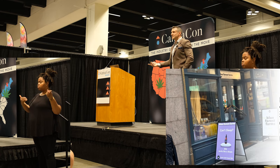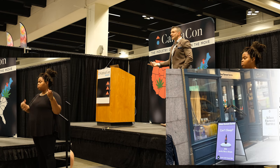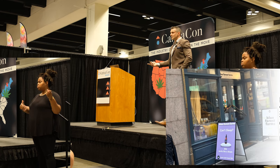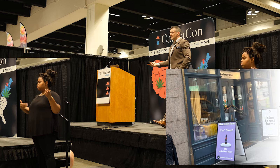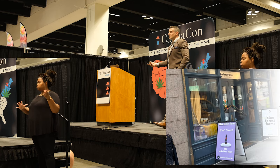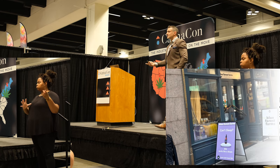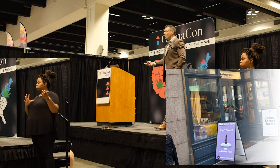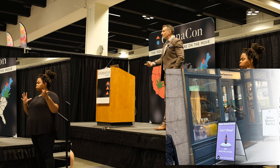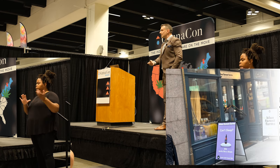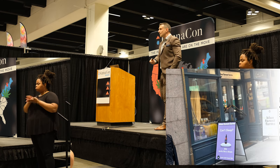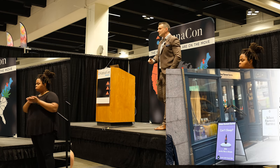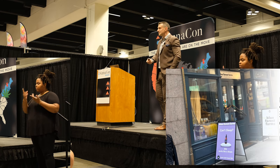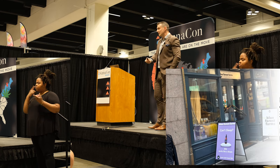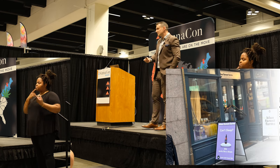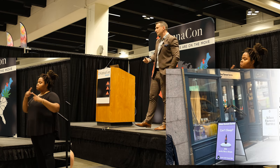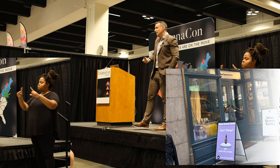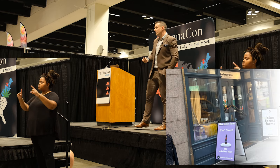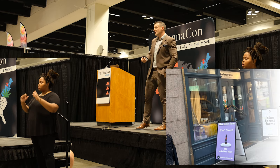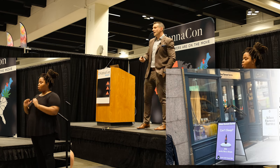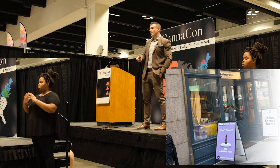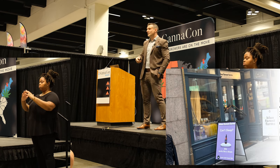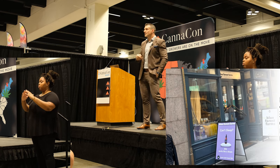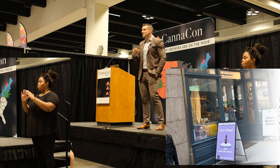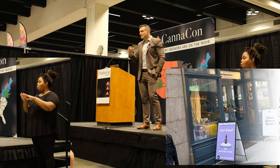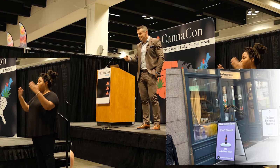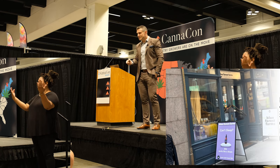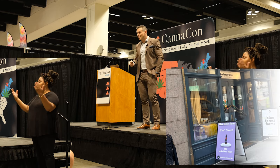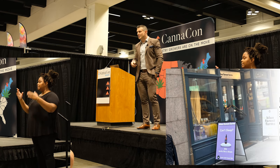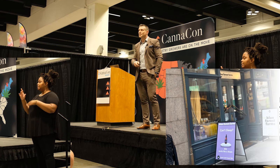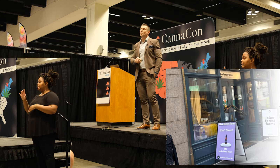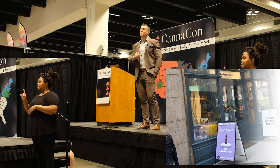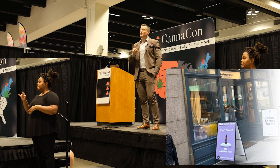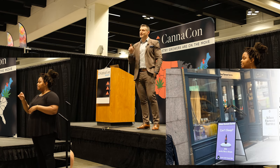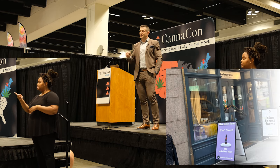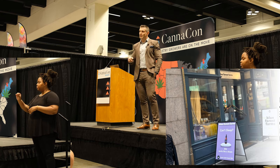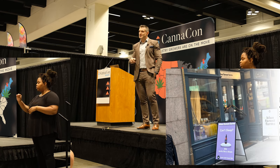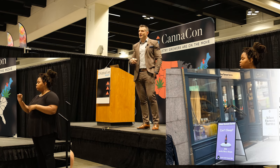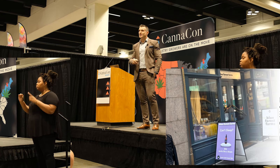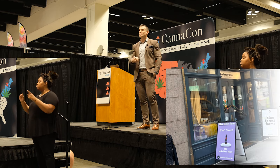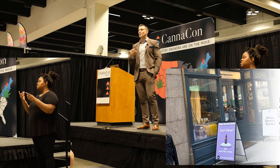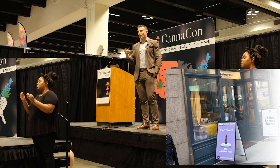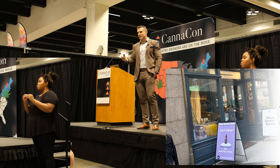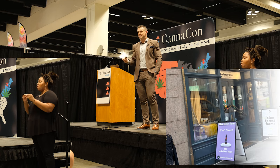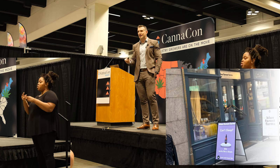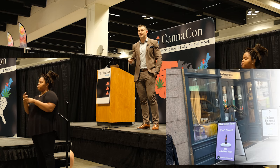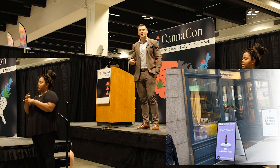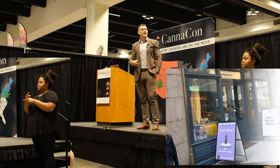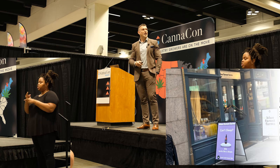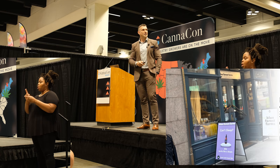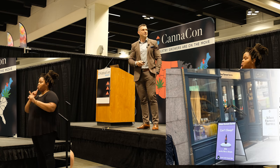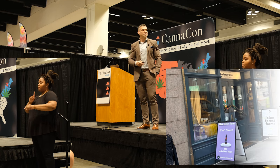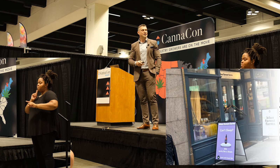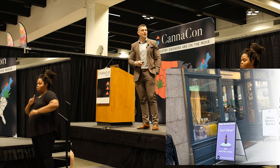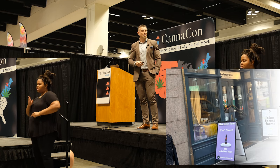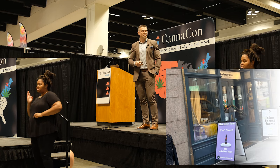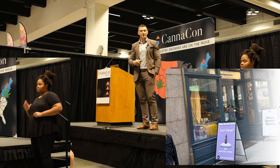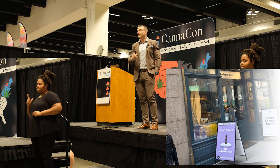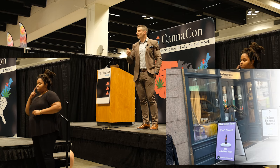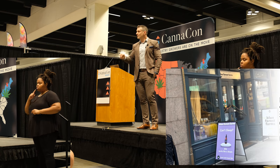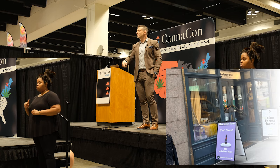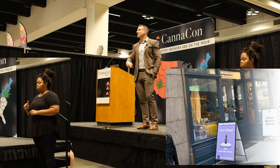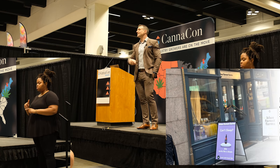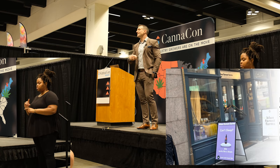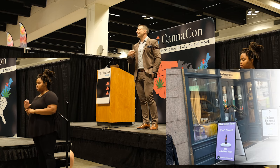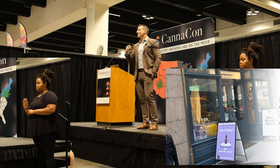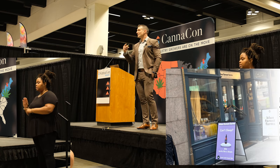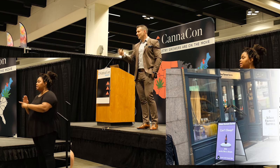for success when it comes to opening up a dispensary. Very similar business model, a little bit more on the regulatory side, on the reporting side, and on the